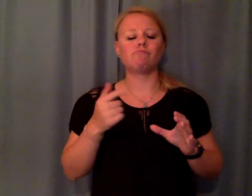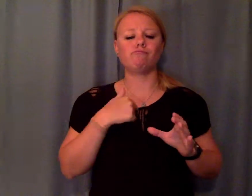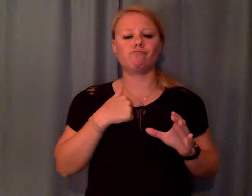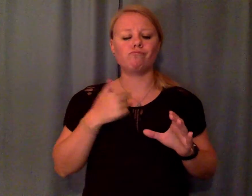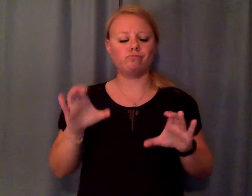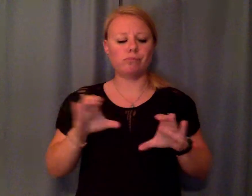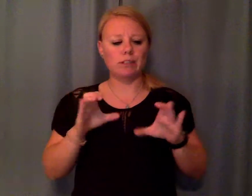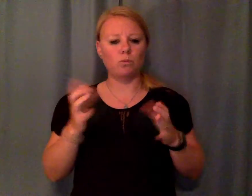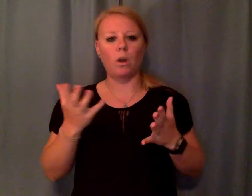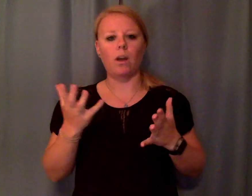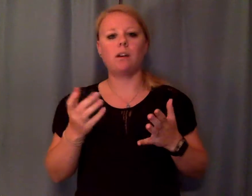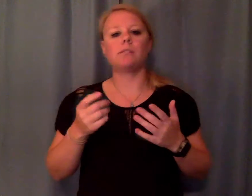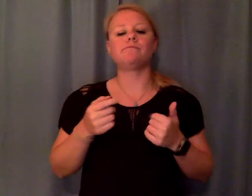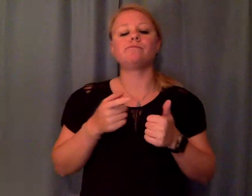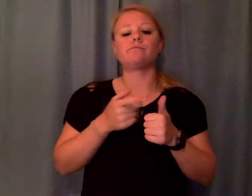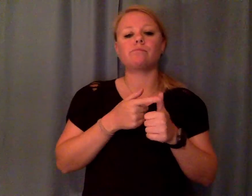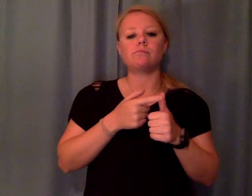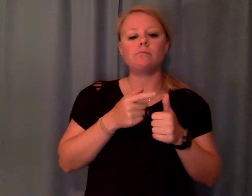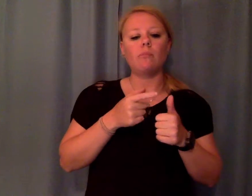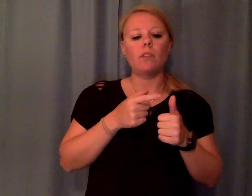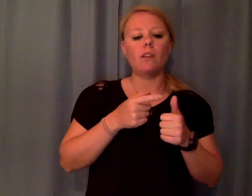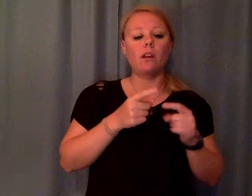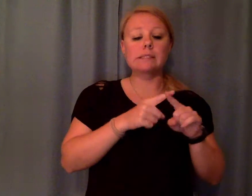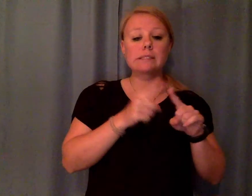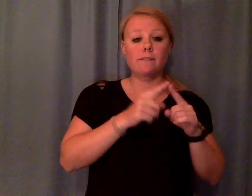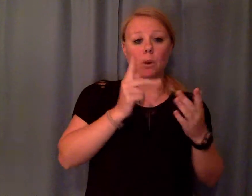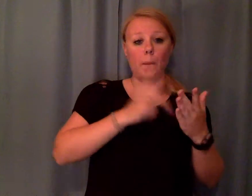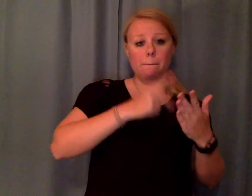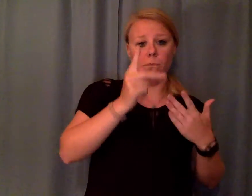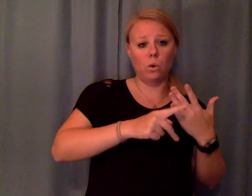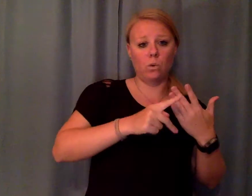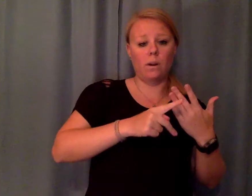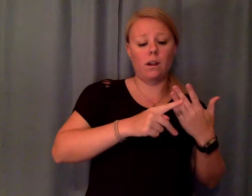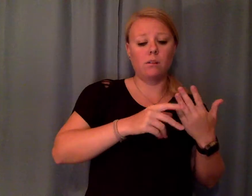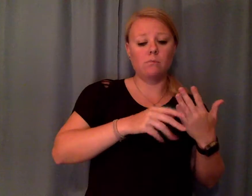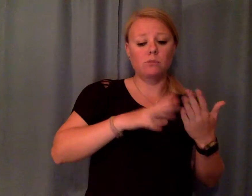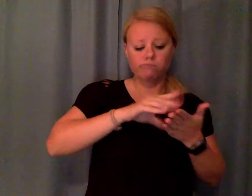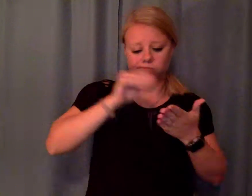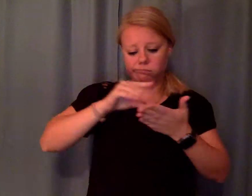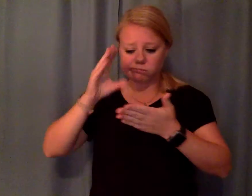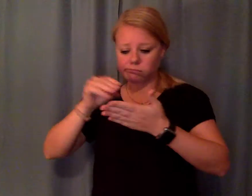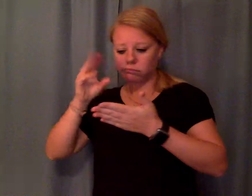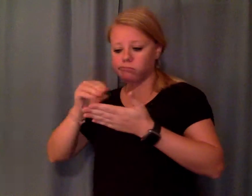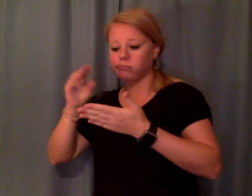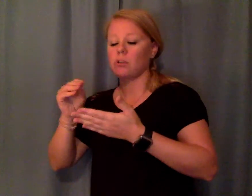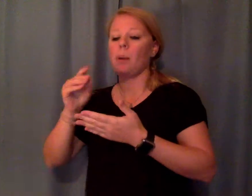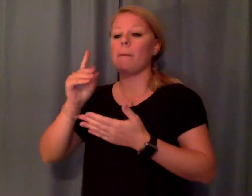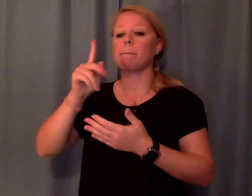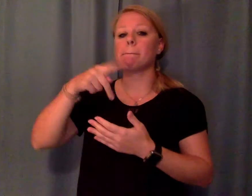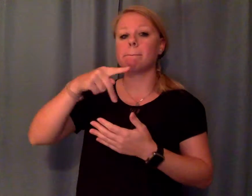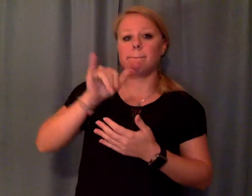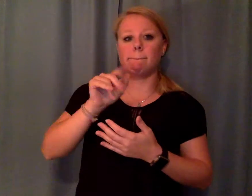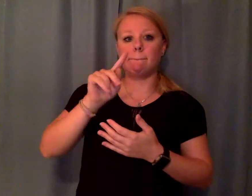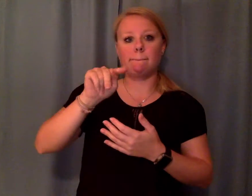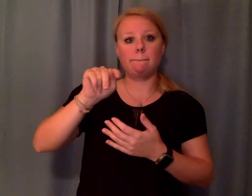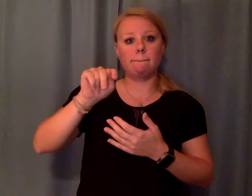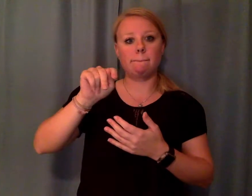in multiple other programming languages to get the basics down, such as Python, C, Java,